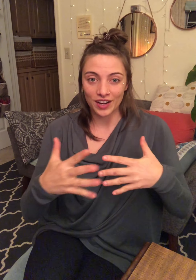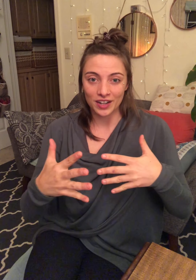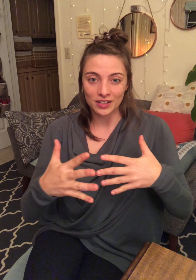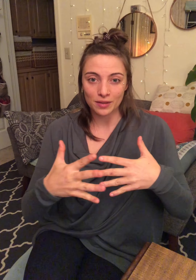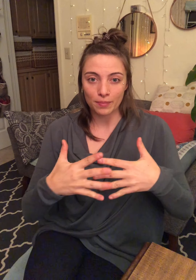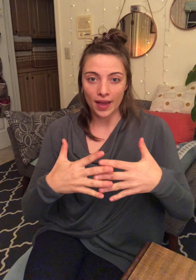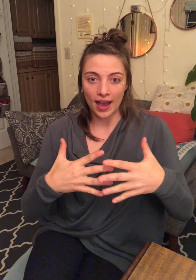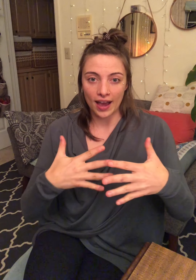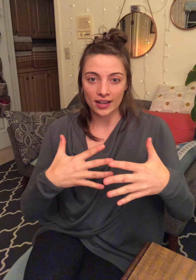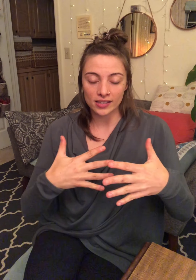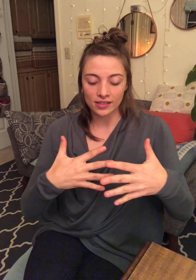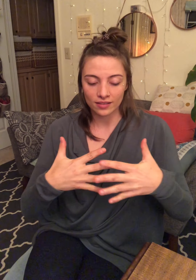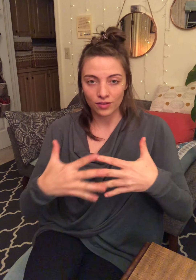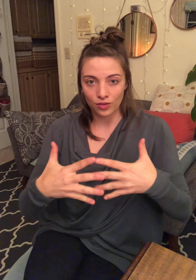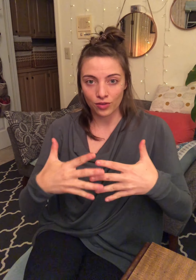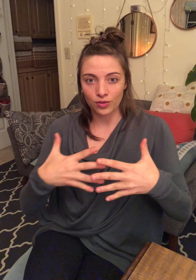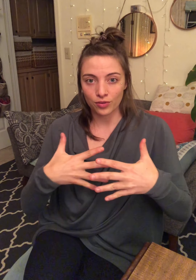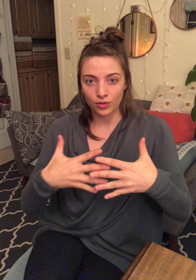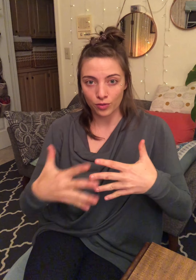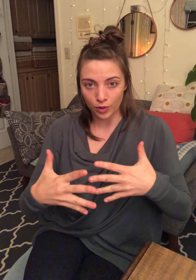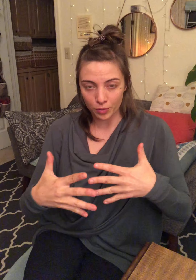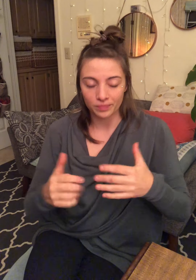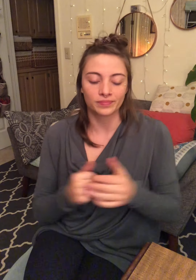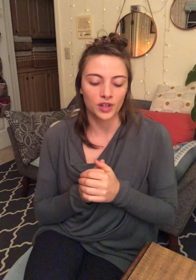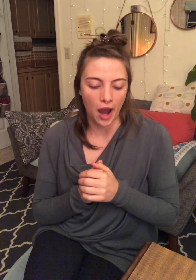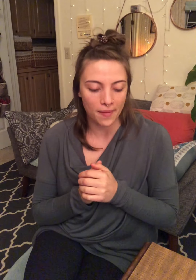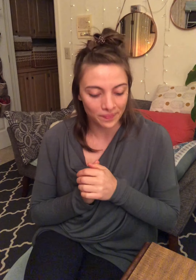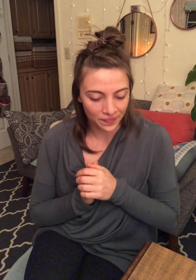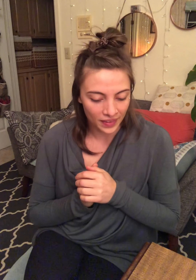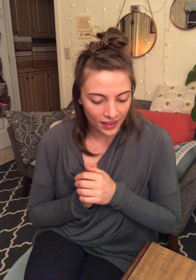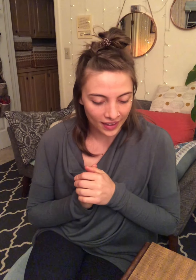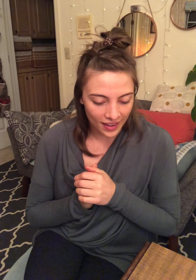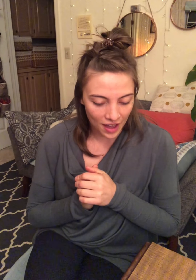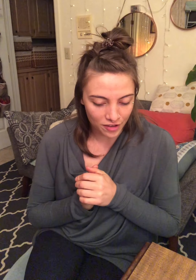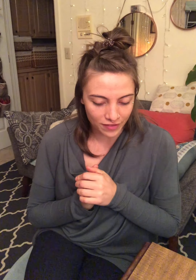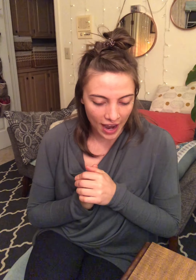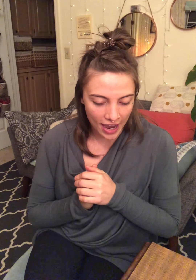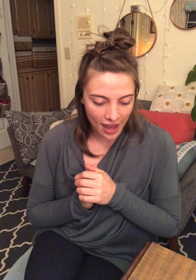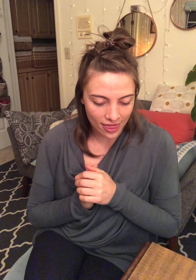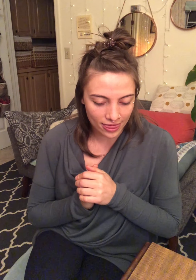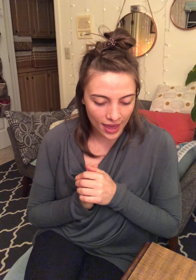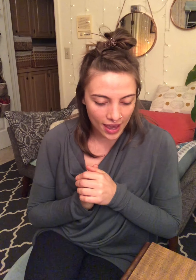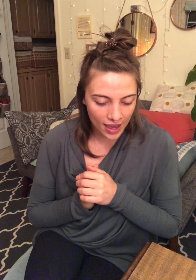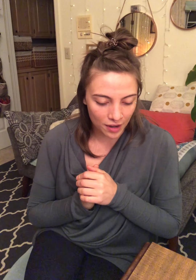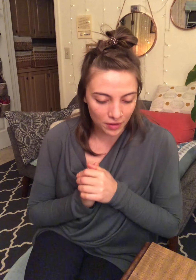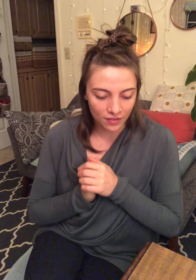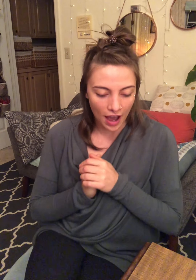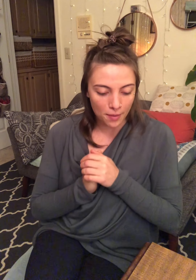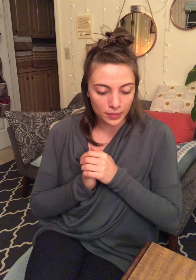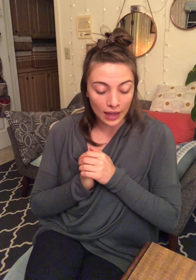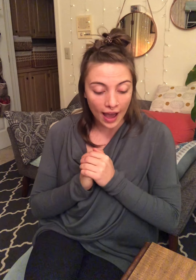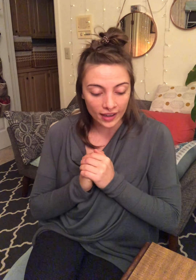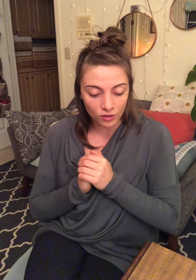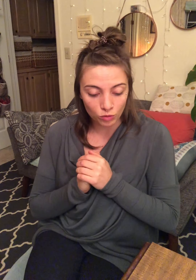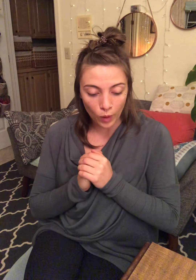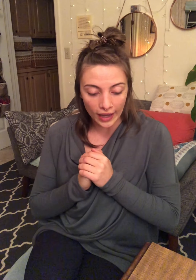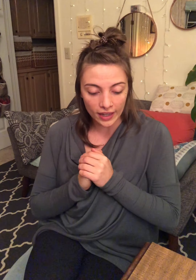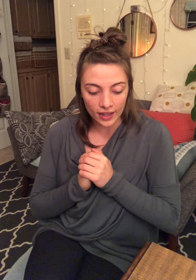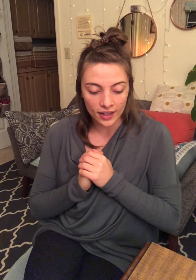fingers pass through. Gray. All right, and then we've got black and white.